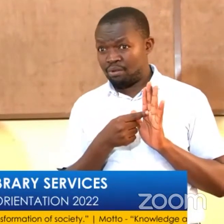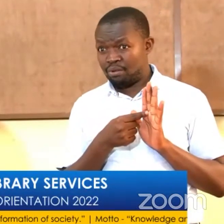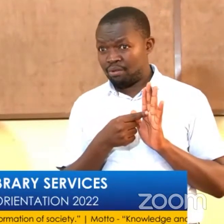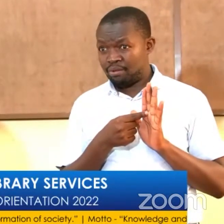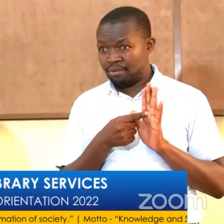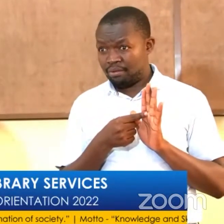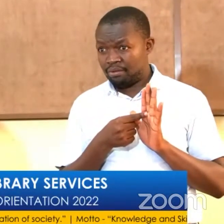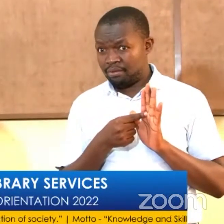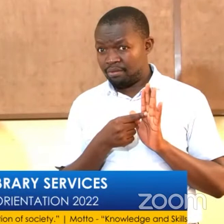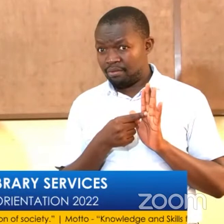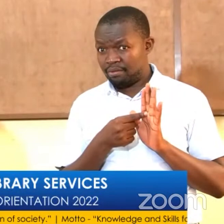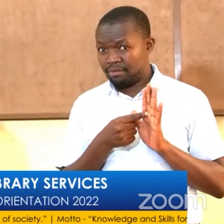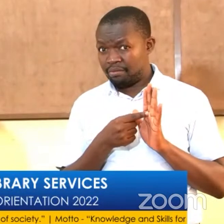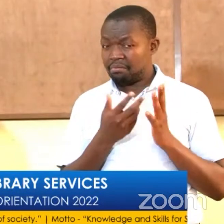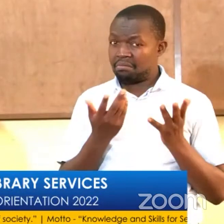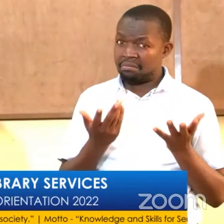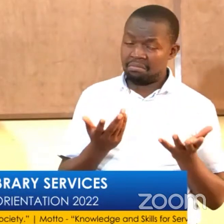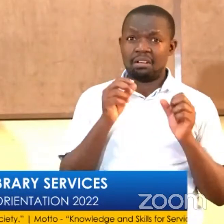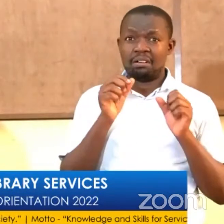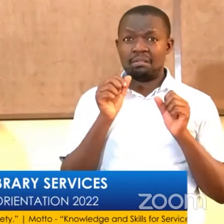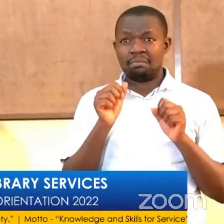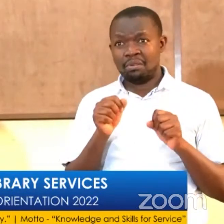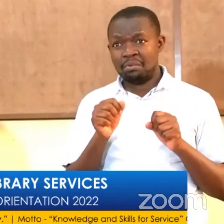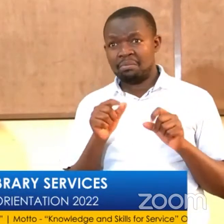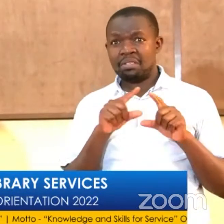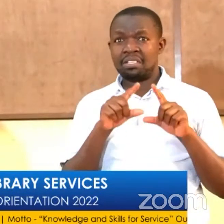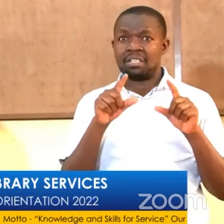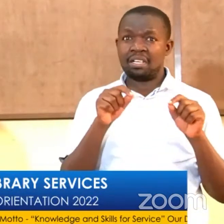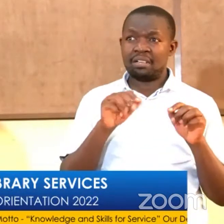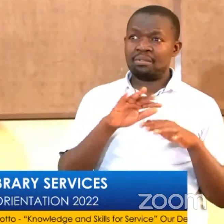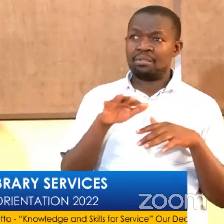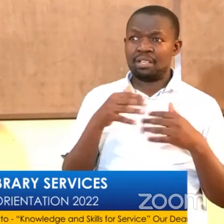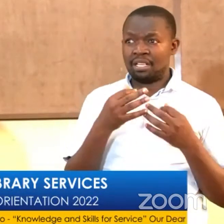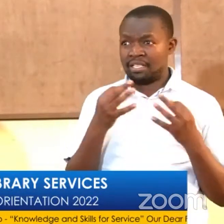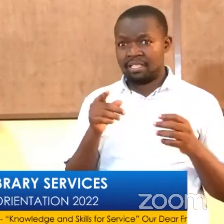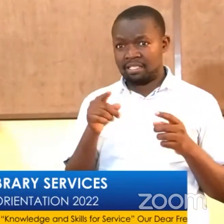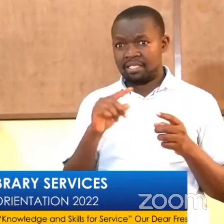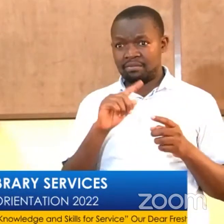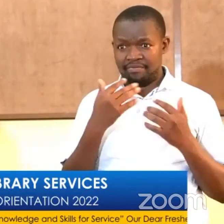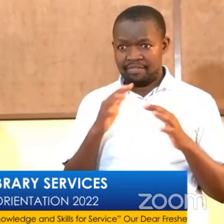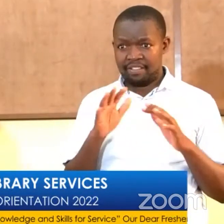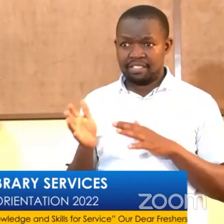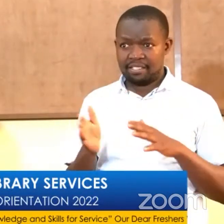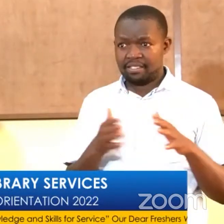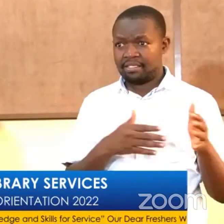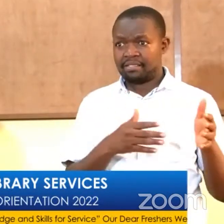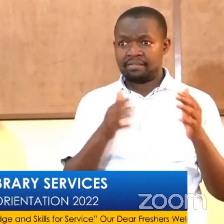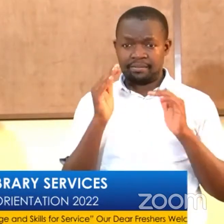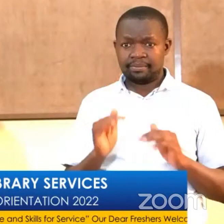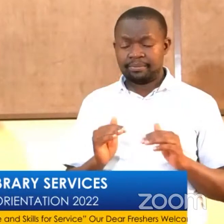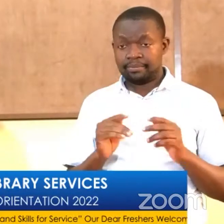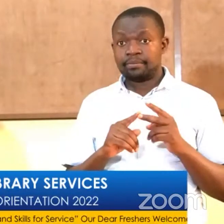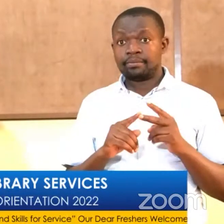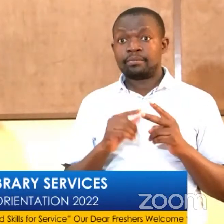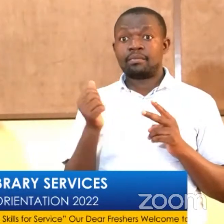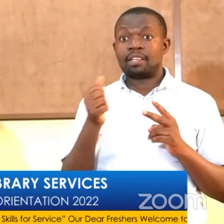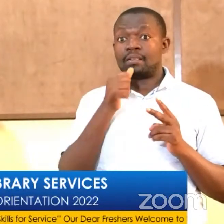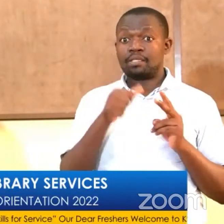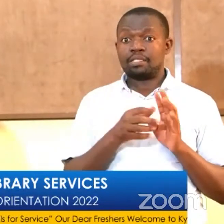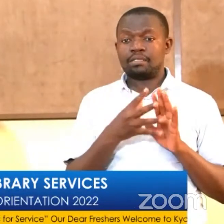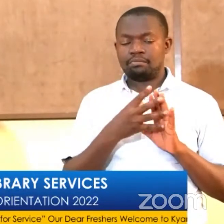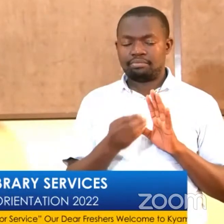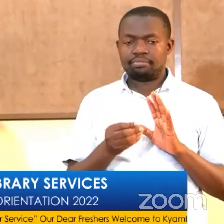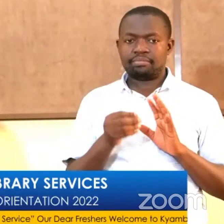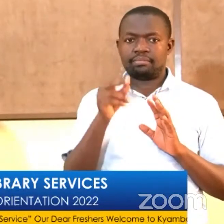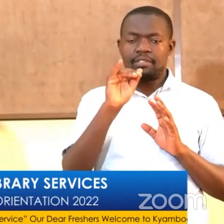it? Probably a card or anything. I answered this. Admission letter, photocopy together with your